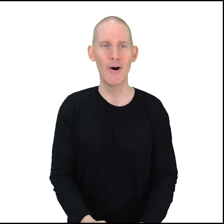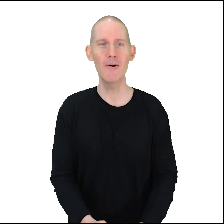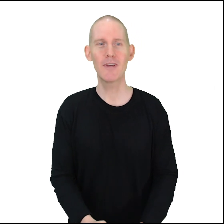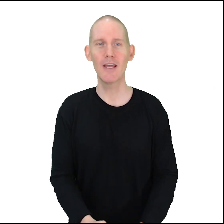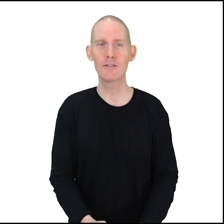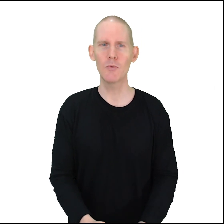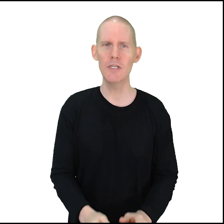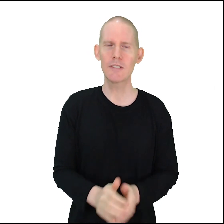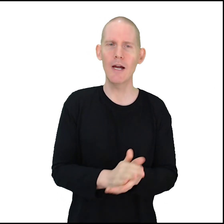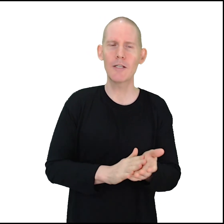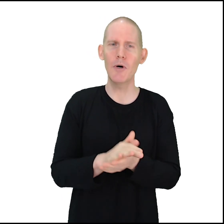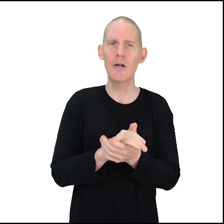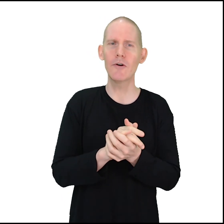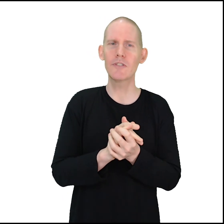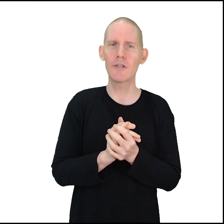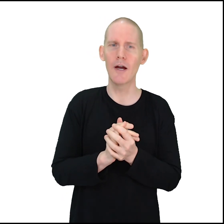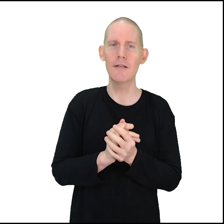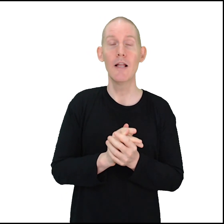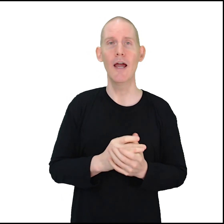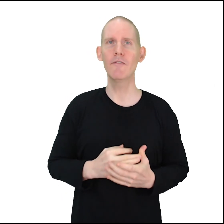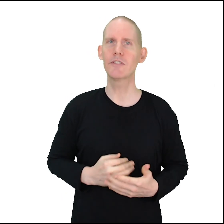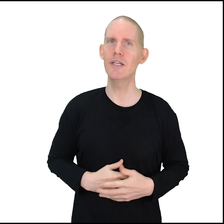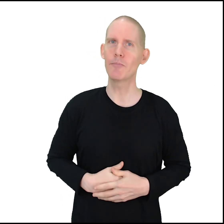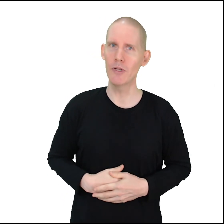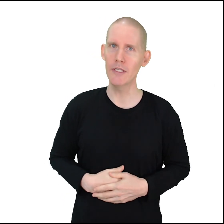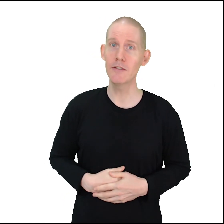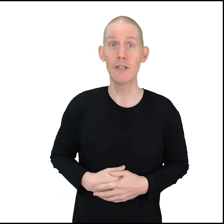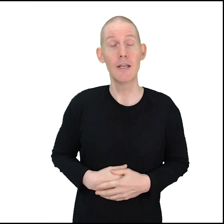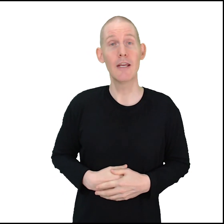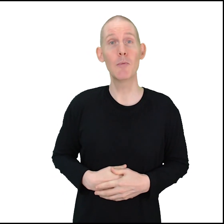Okay, so we just talked about how to sign, have a seat, please. In American